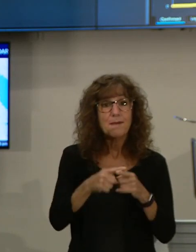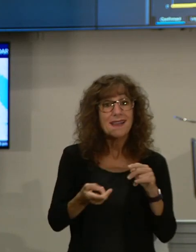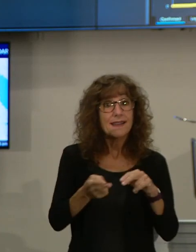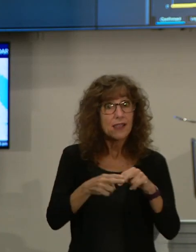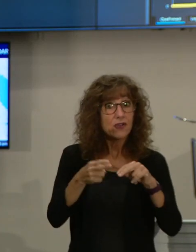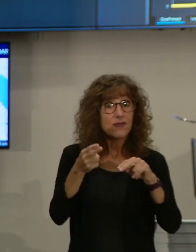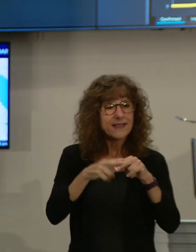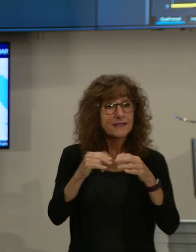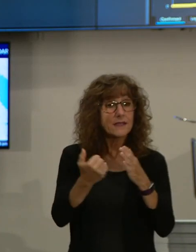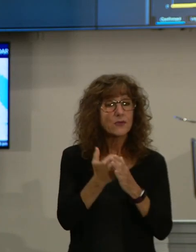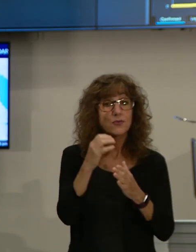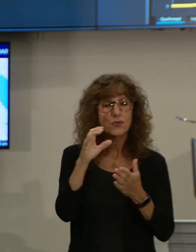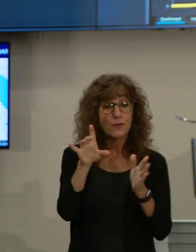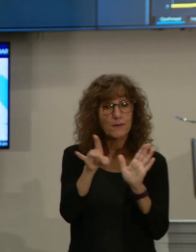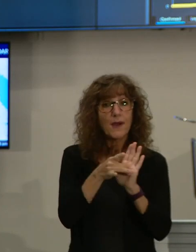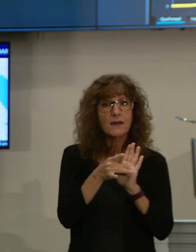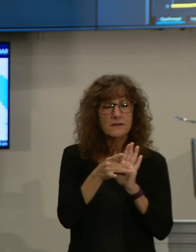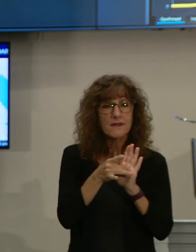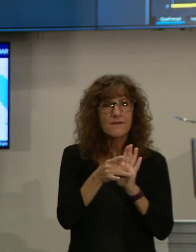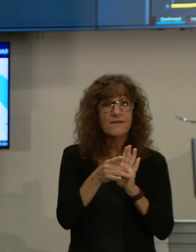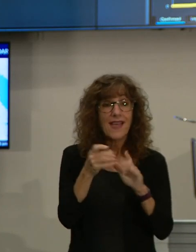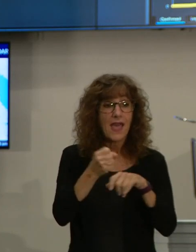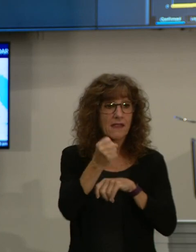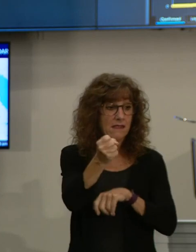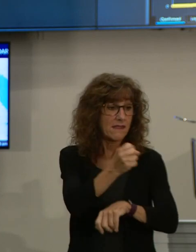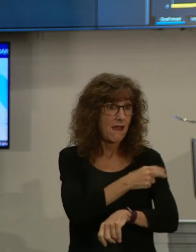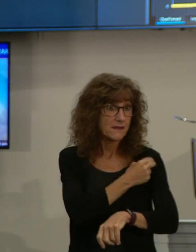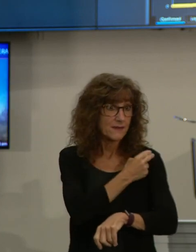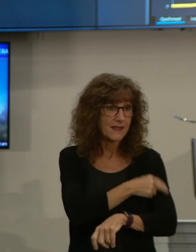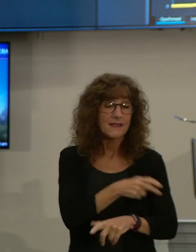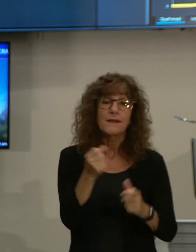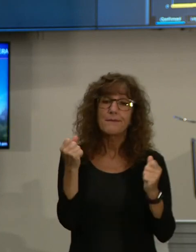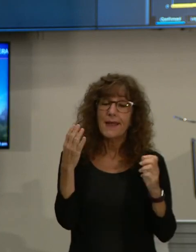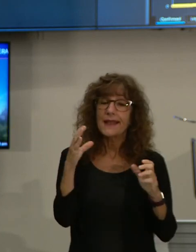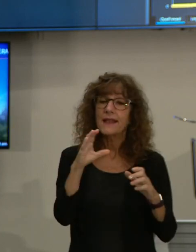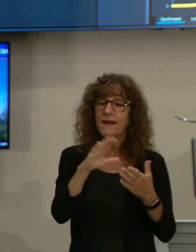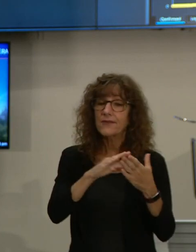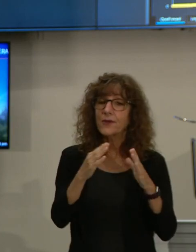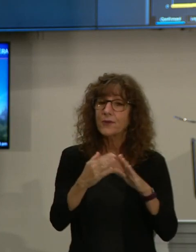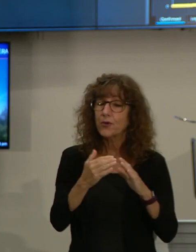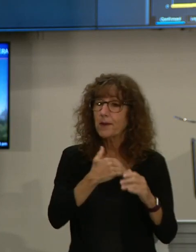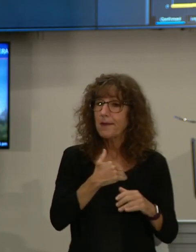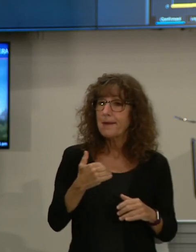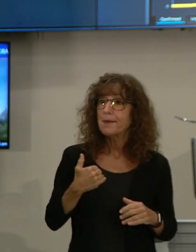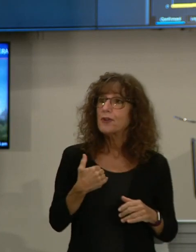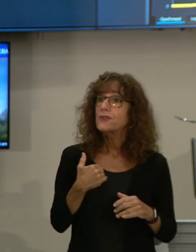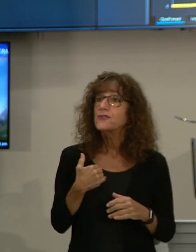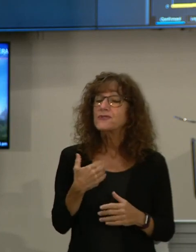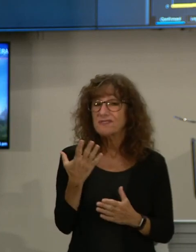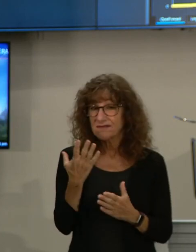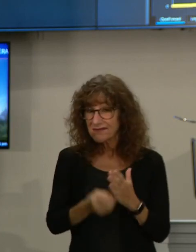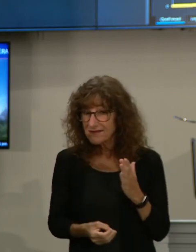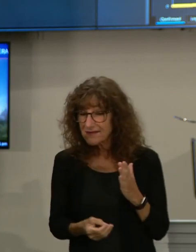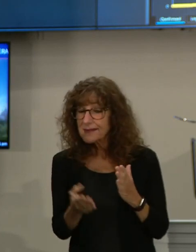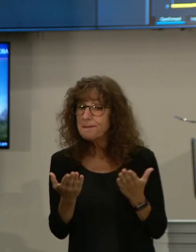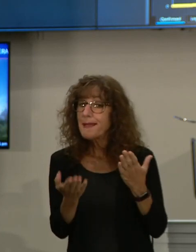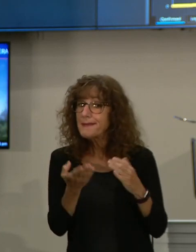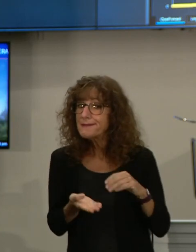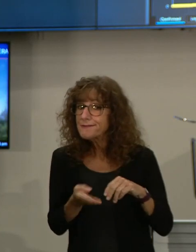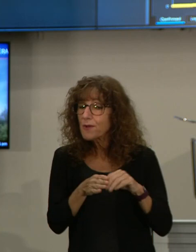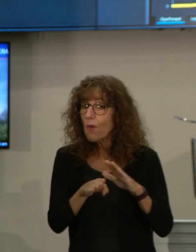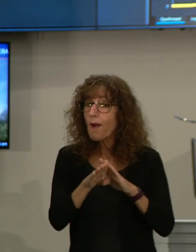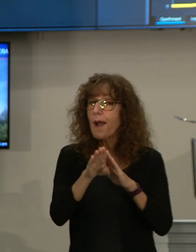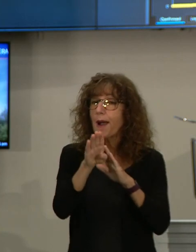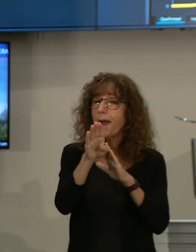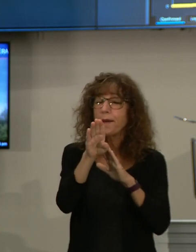increases in new cases and hospitalizations, the number of our community members we lose may go up again. And this